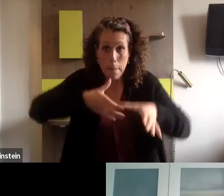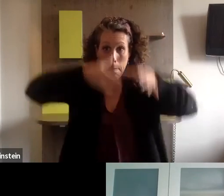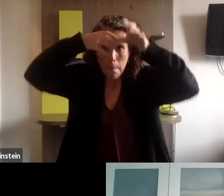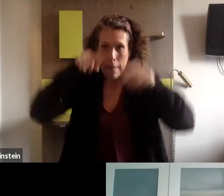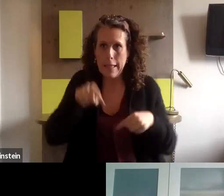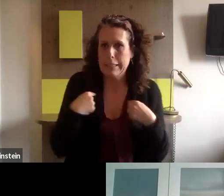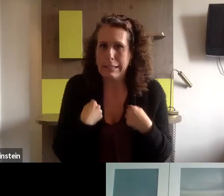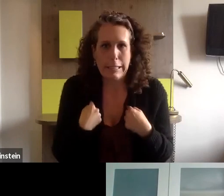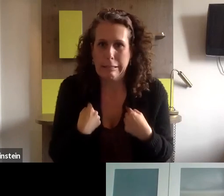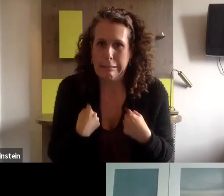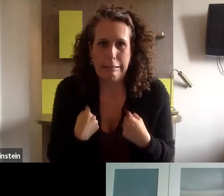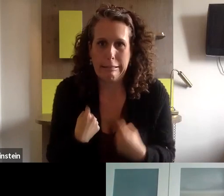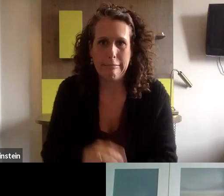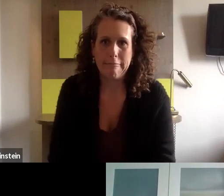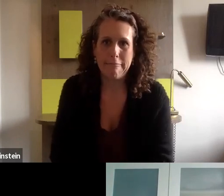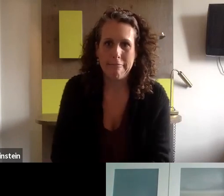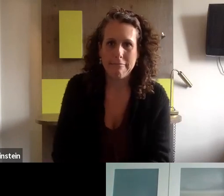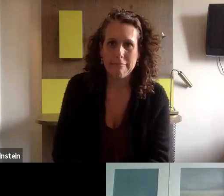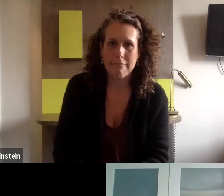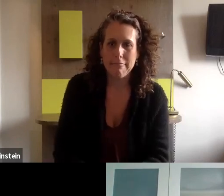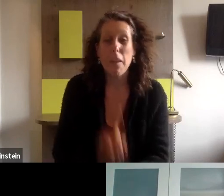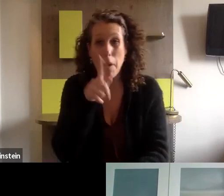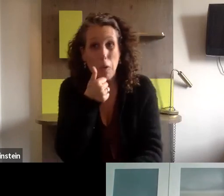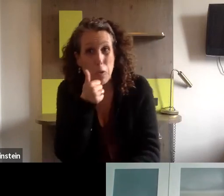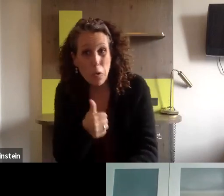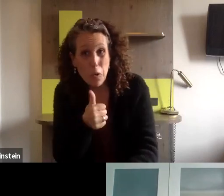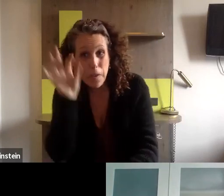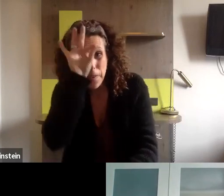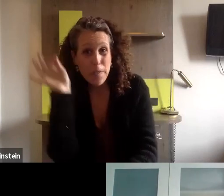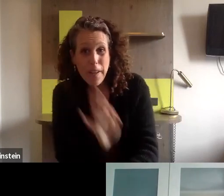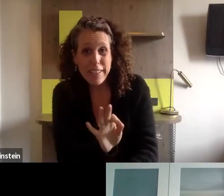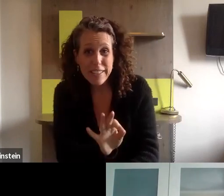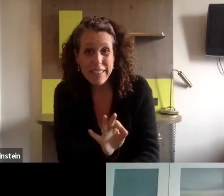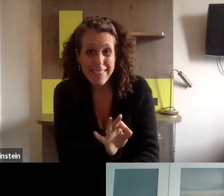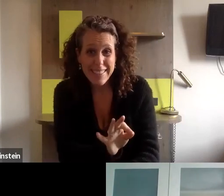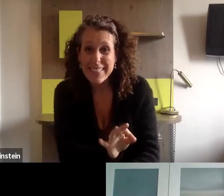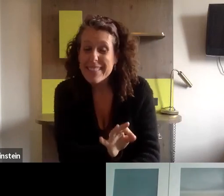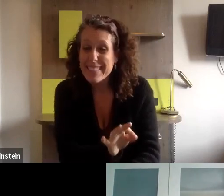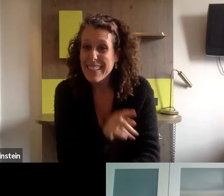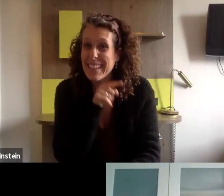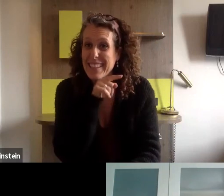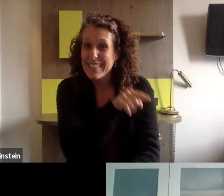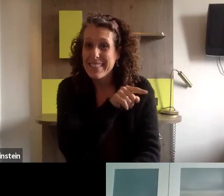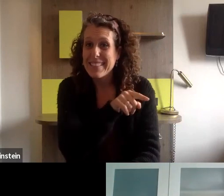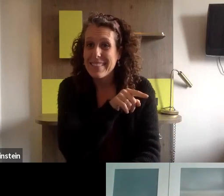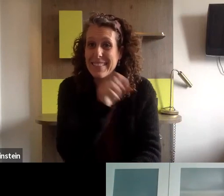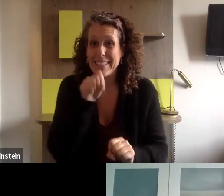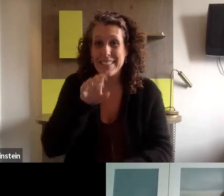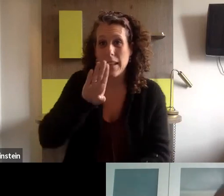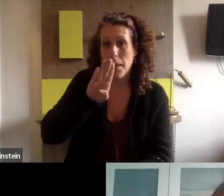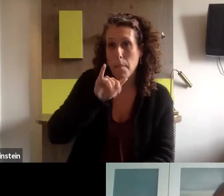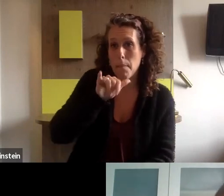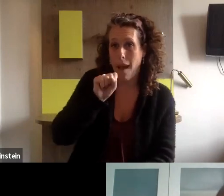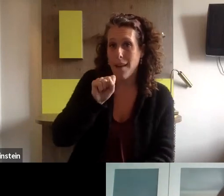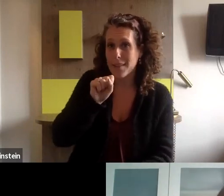Yeah. Yeah, no, that's a good question. I think we're having this problem with bias of algorithms